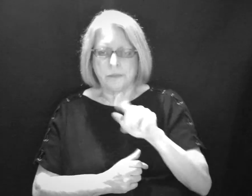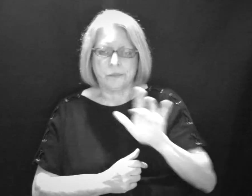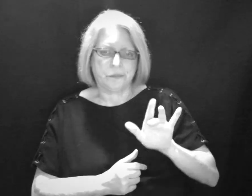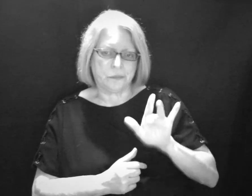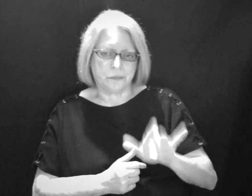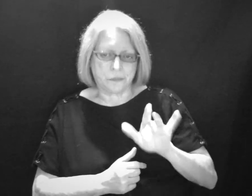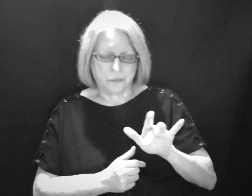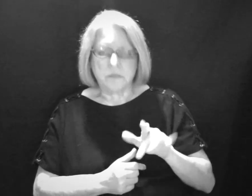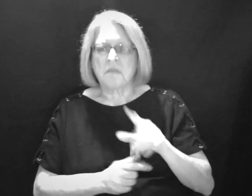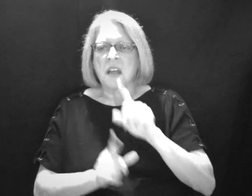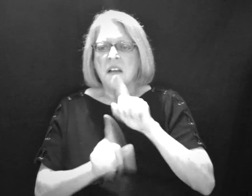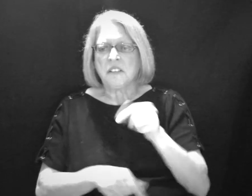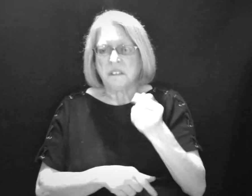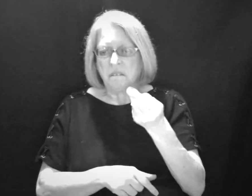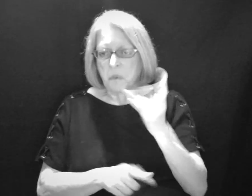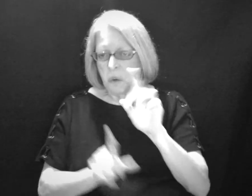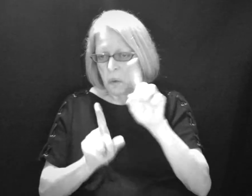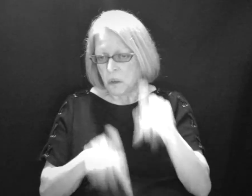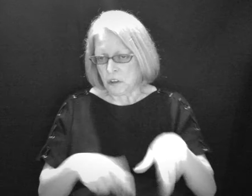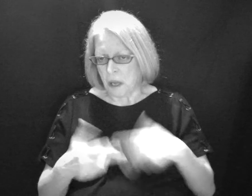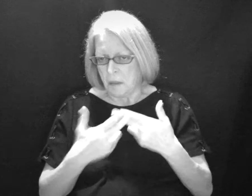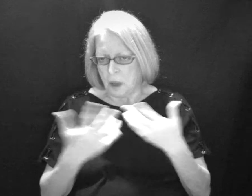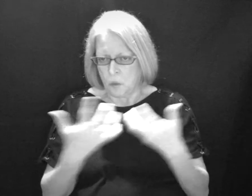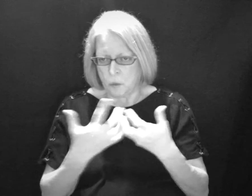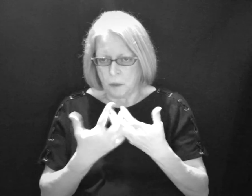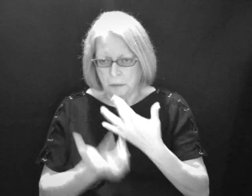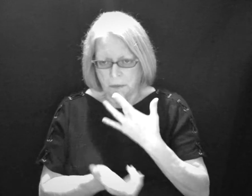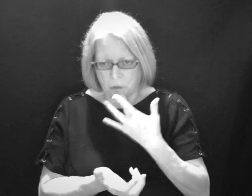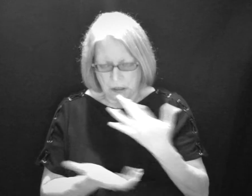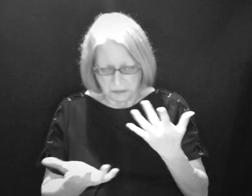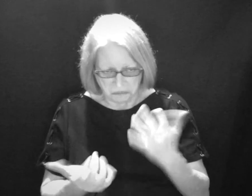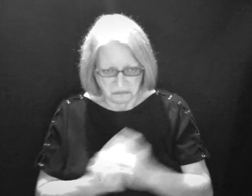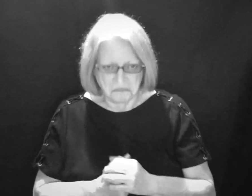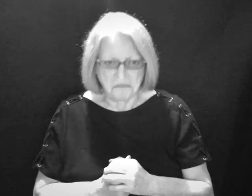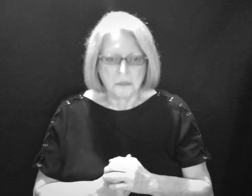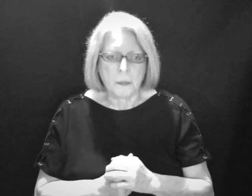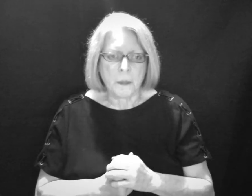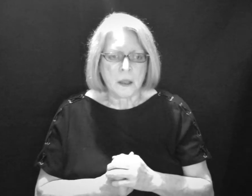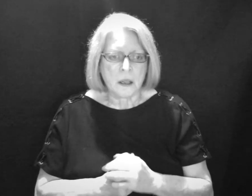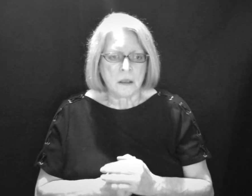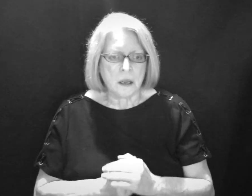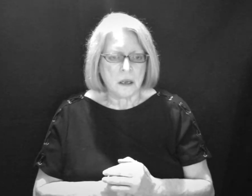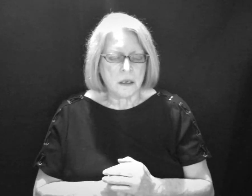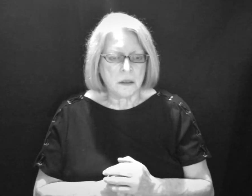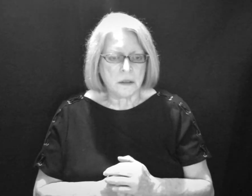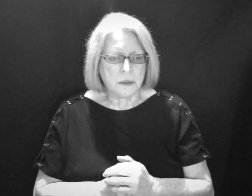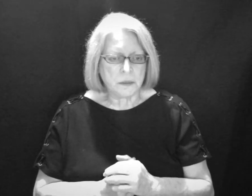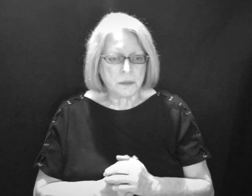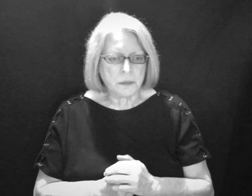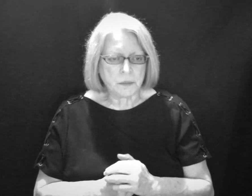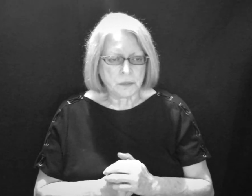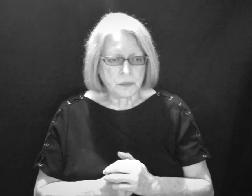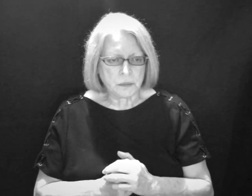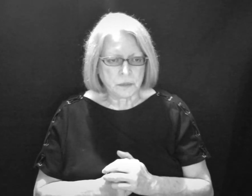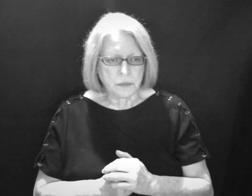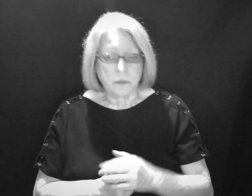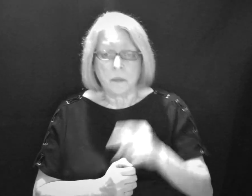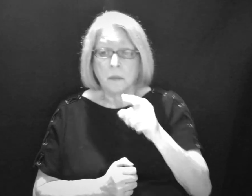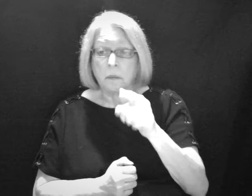page. So if we click on Edit Page, we did make it full width here, but if we go on, click on the wrench